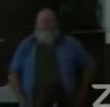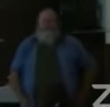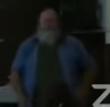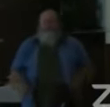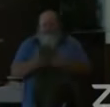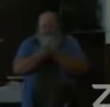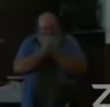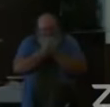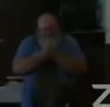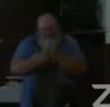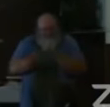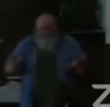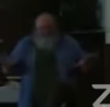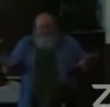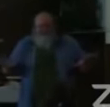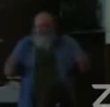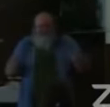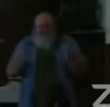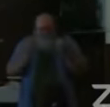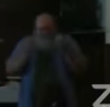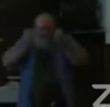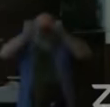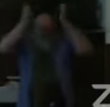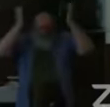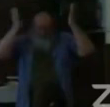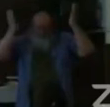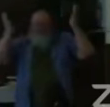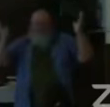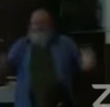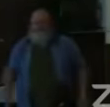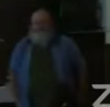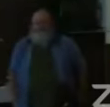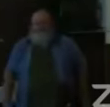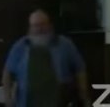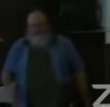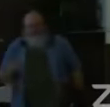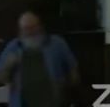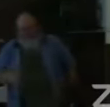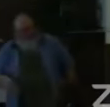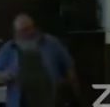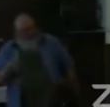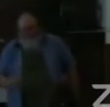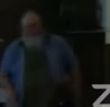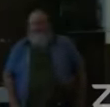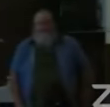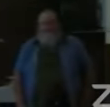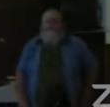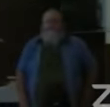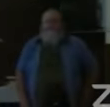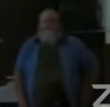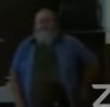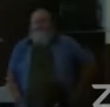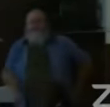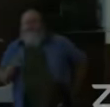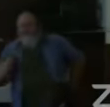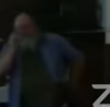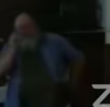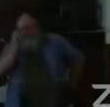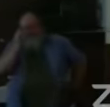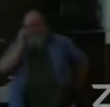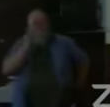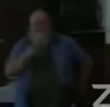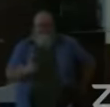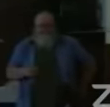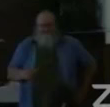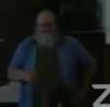that's beyond our understanding. Lord, the peace that transcends our understanding. Lord, I pray that it would fill our hearts and